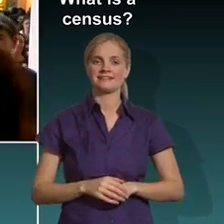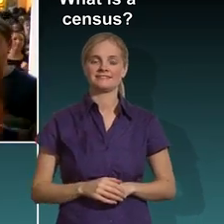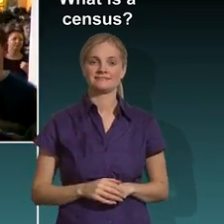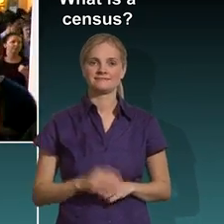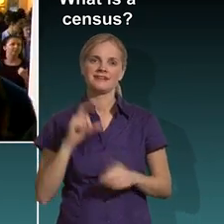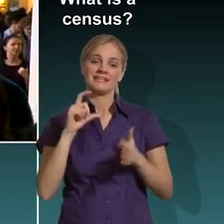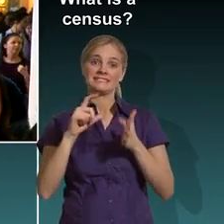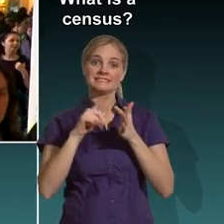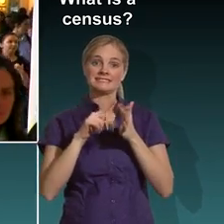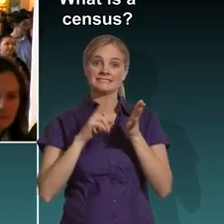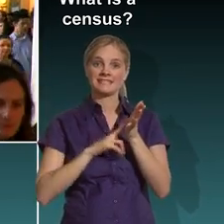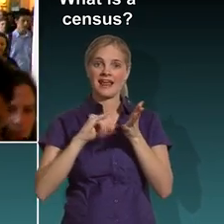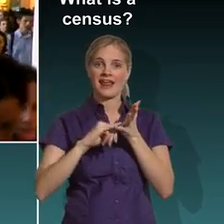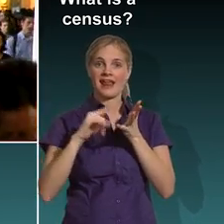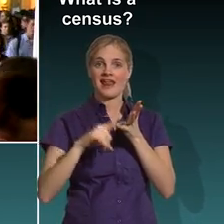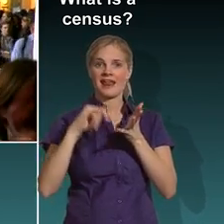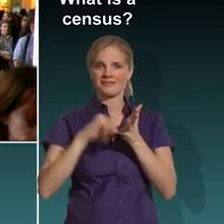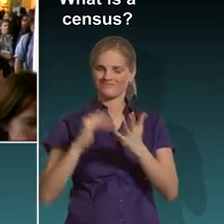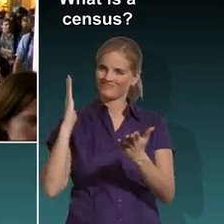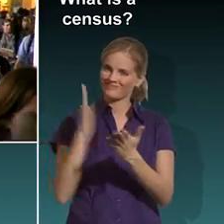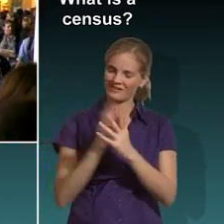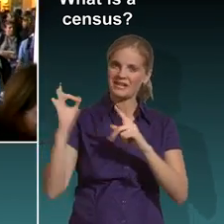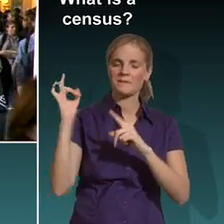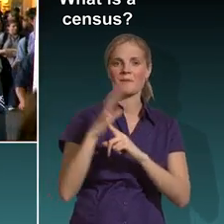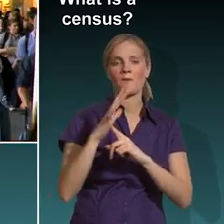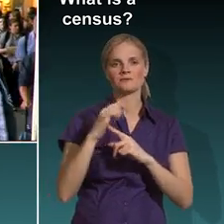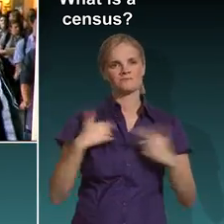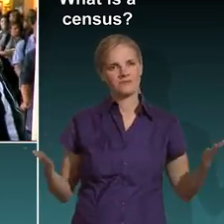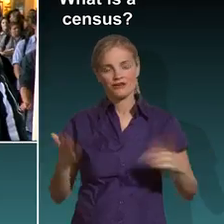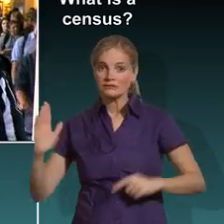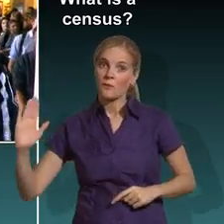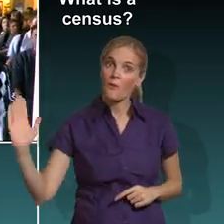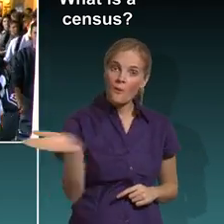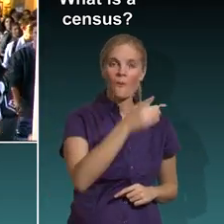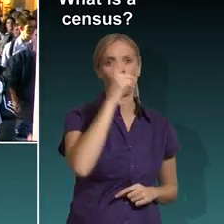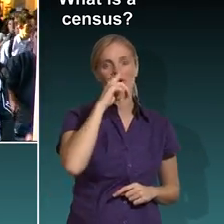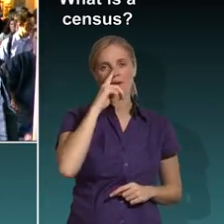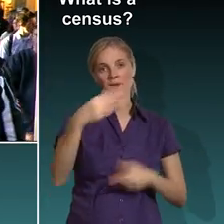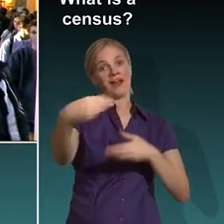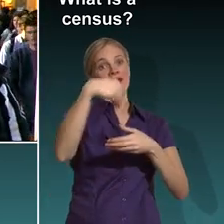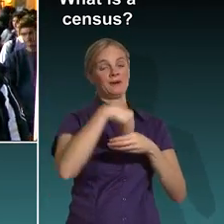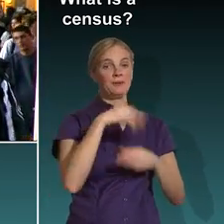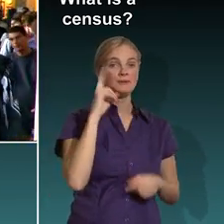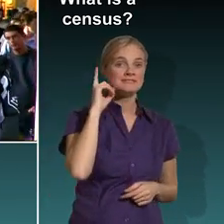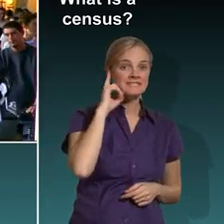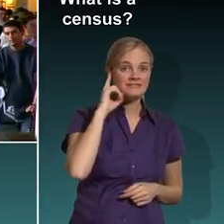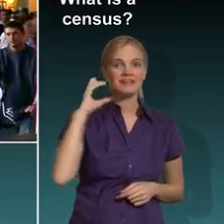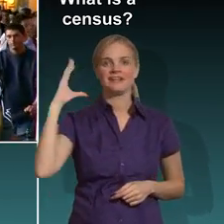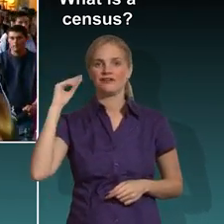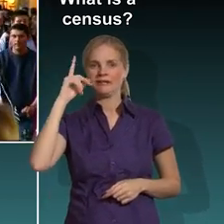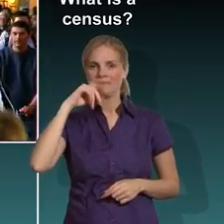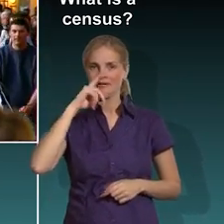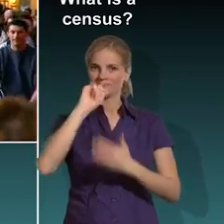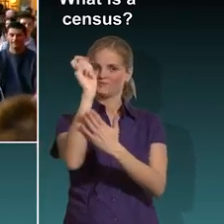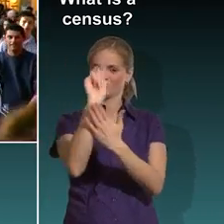The census is really important. And we encourage all people, including deaf people and hearing impaired,